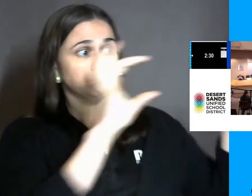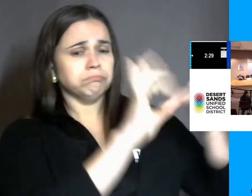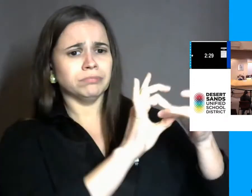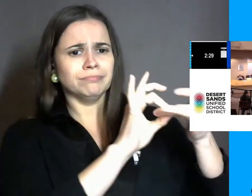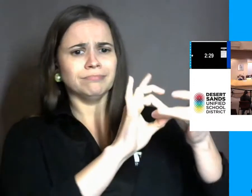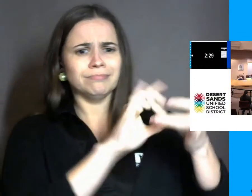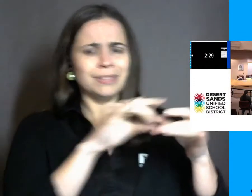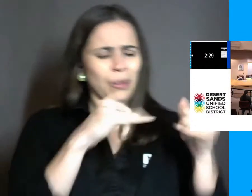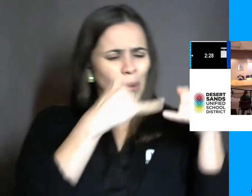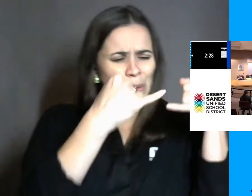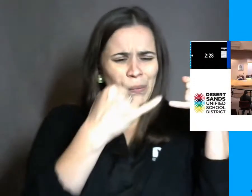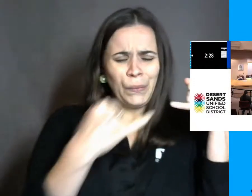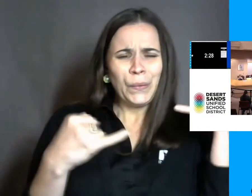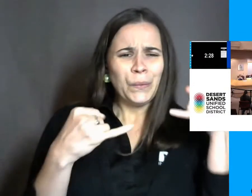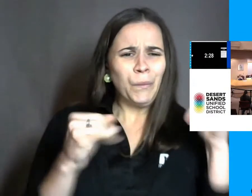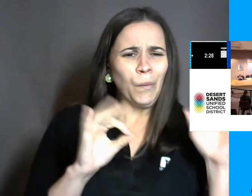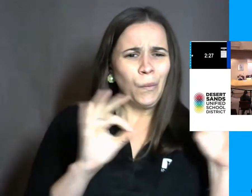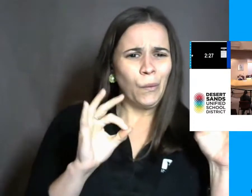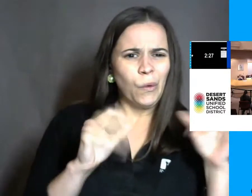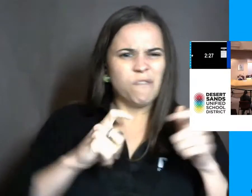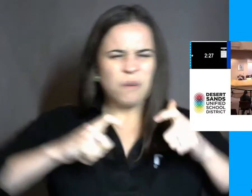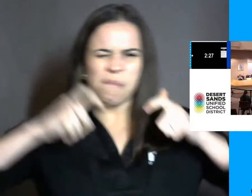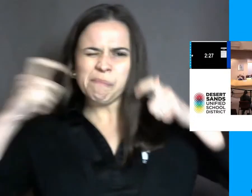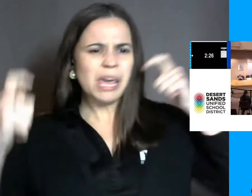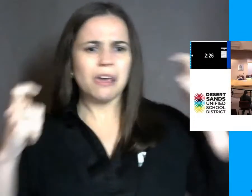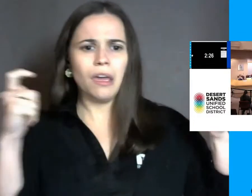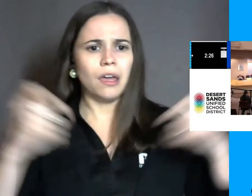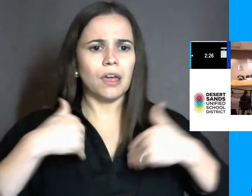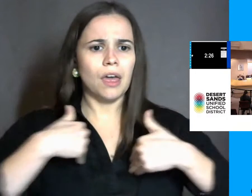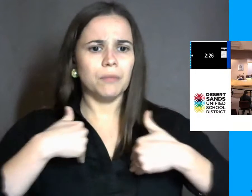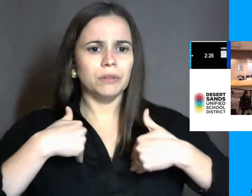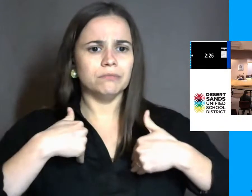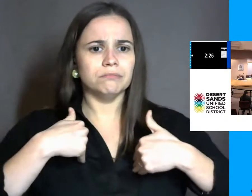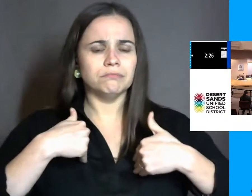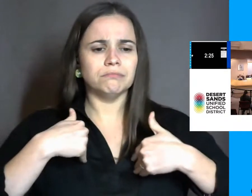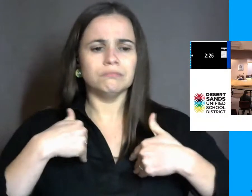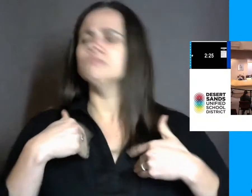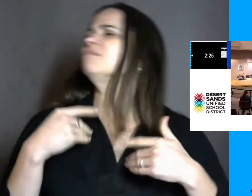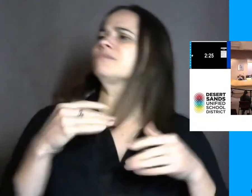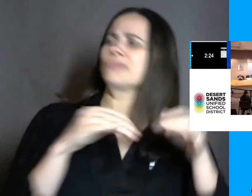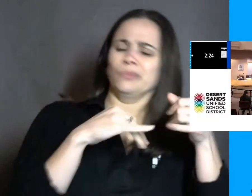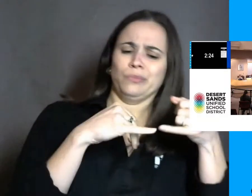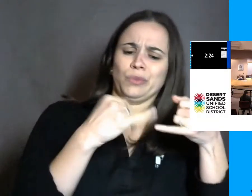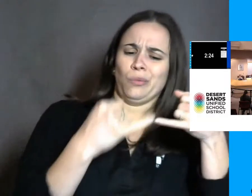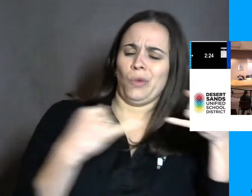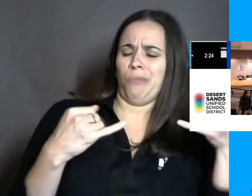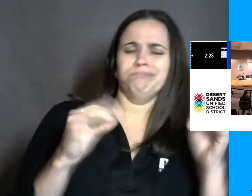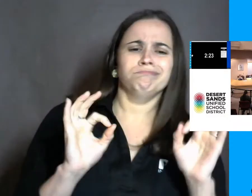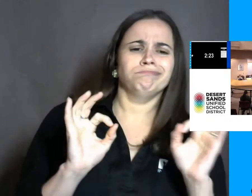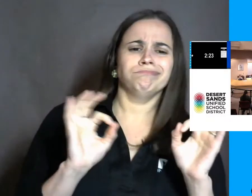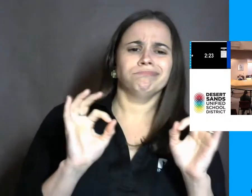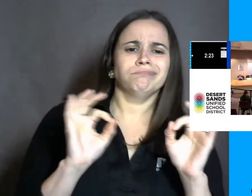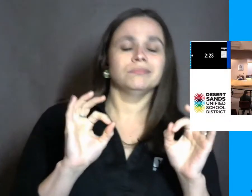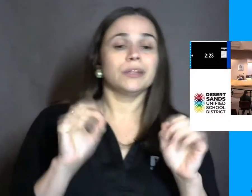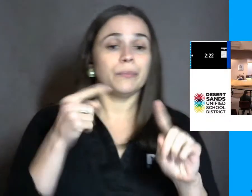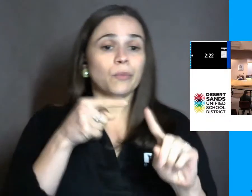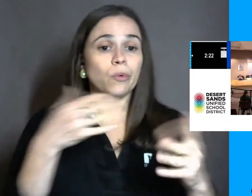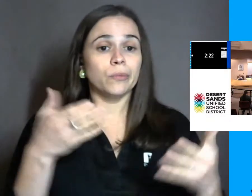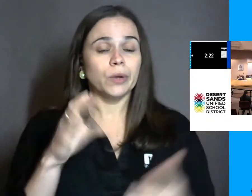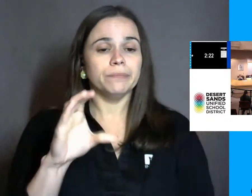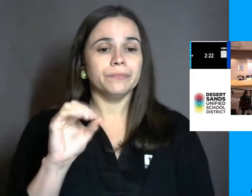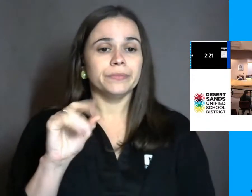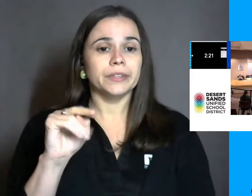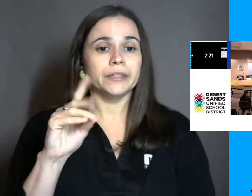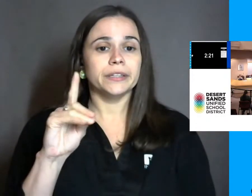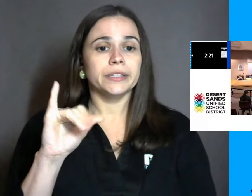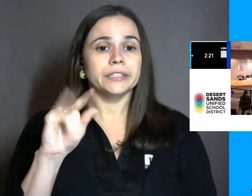large animal? The trainer said it has nothing to do with the rope. It's all about conditioning. We tied that rope around his neck when he was just a baby. He still thinks he's